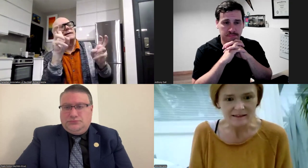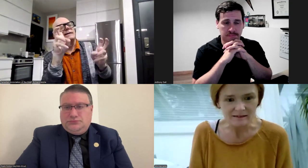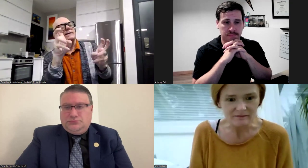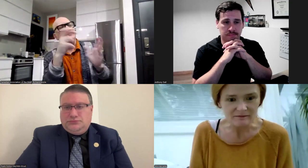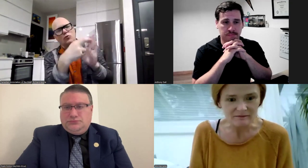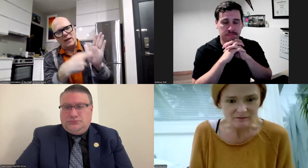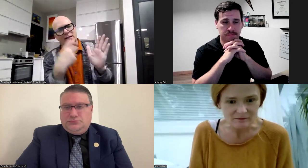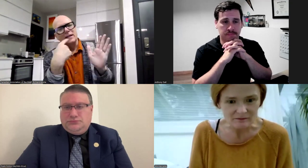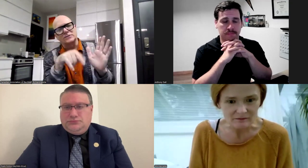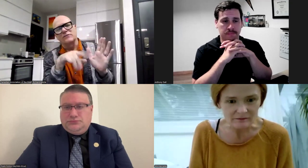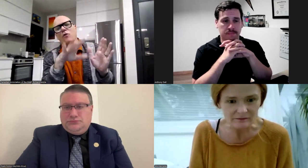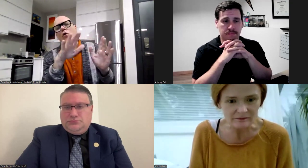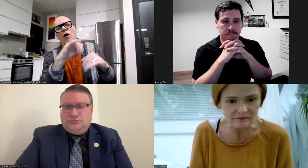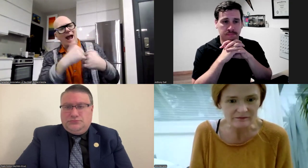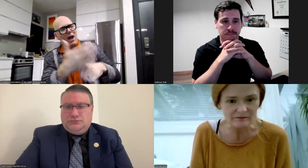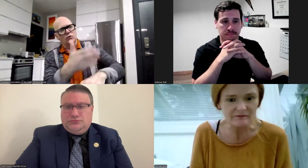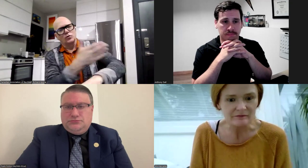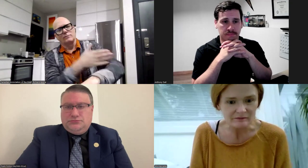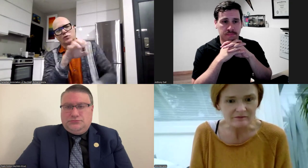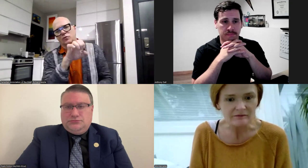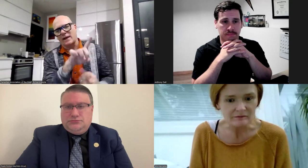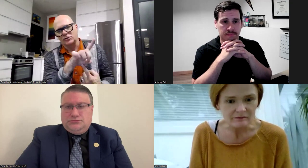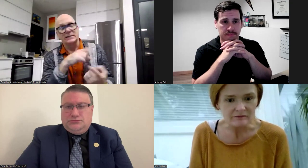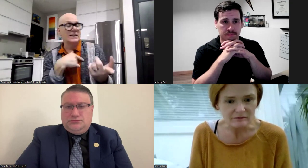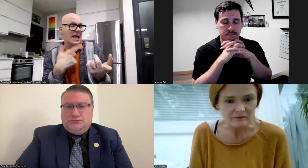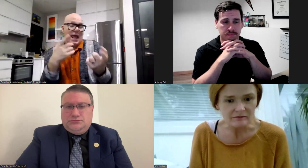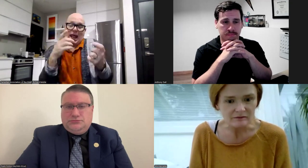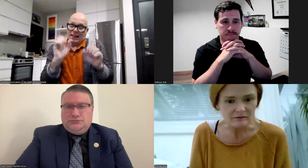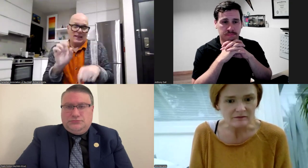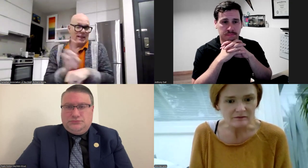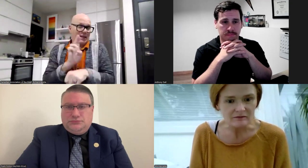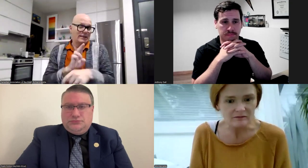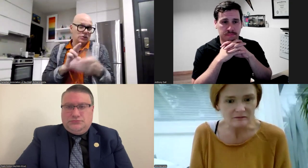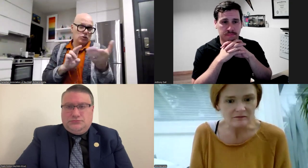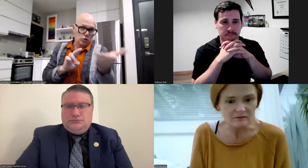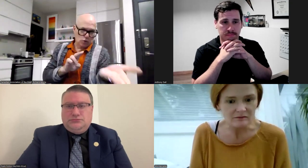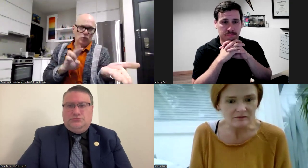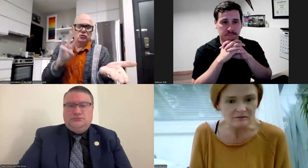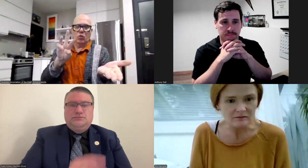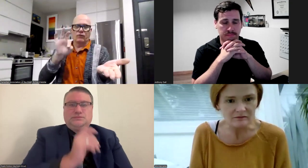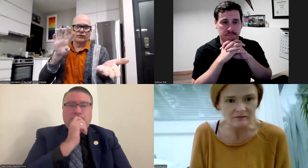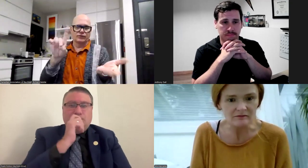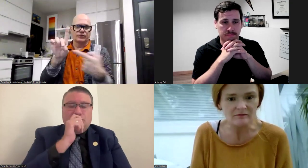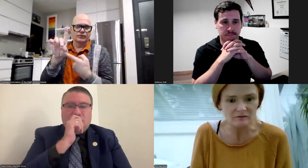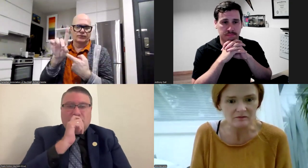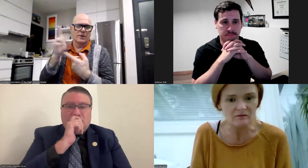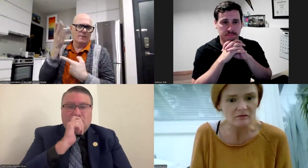is how to change things. And with the government of British Columbia writing those regulations, I do believe there are deaf people around the